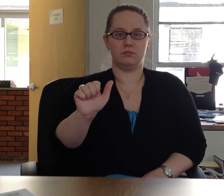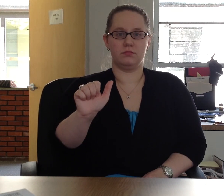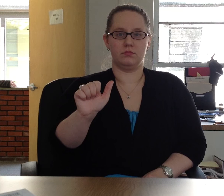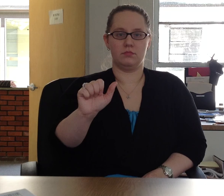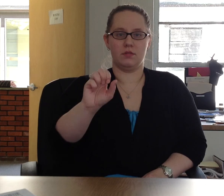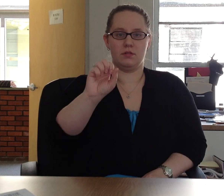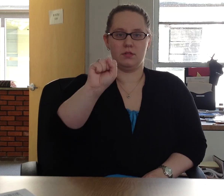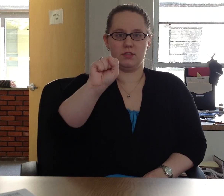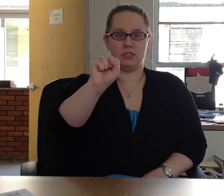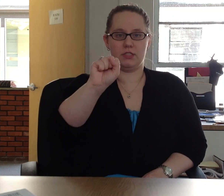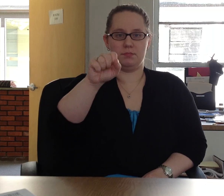Spirillus,